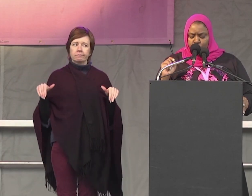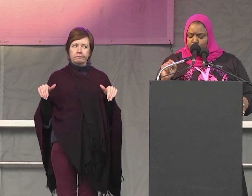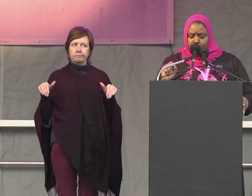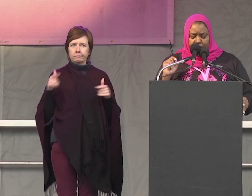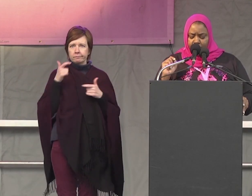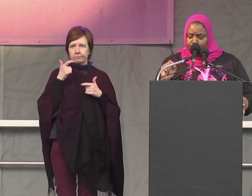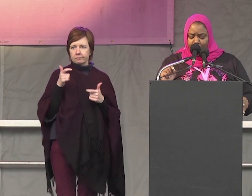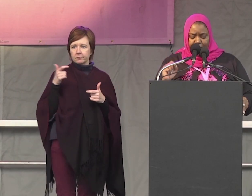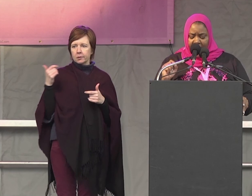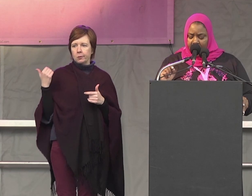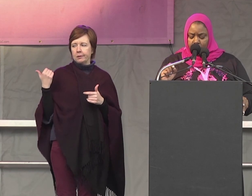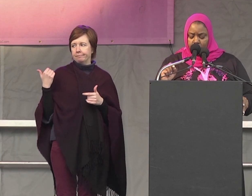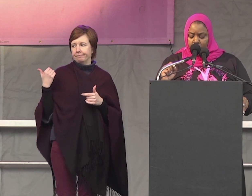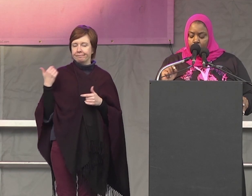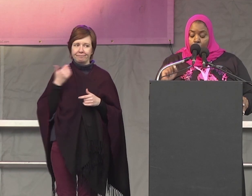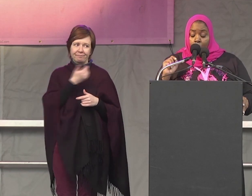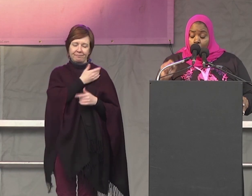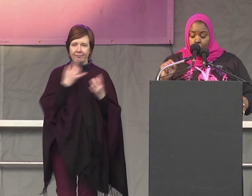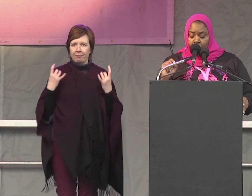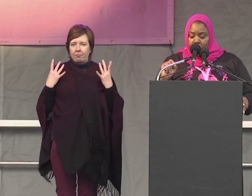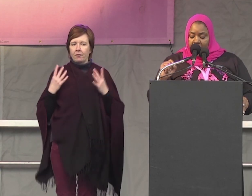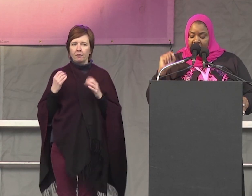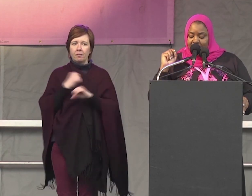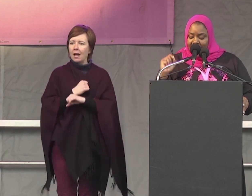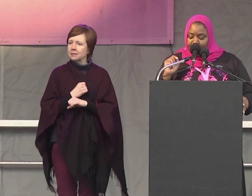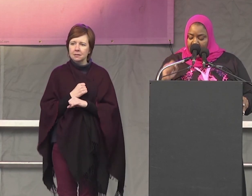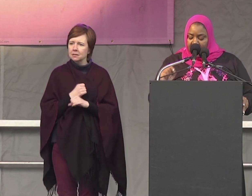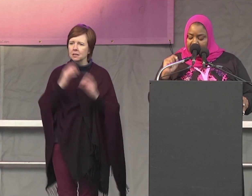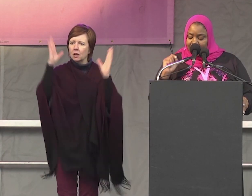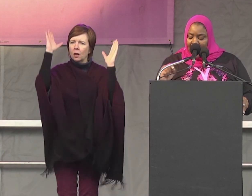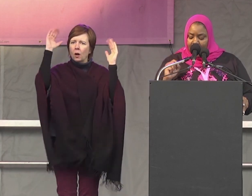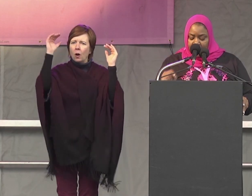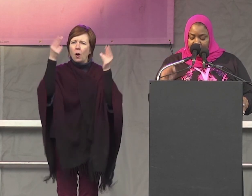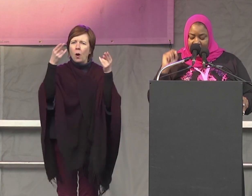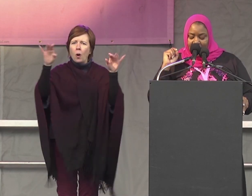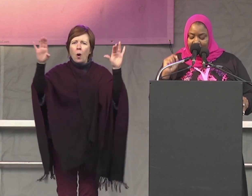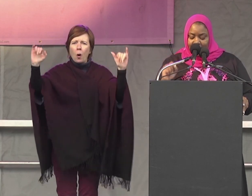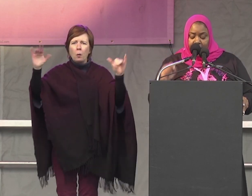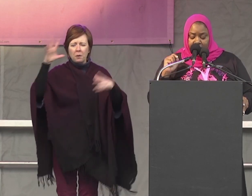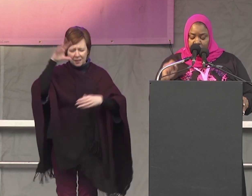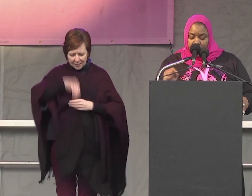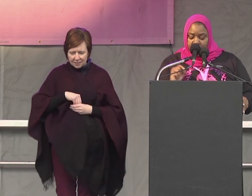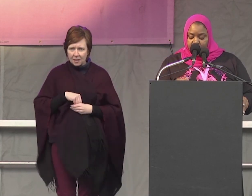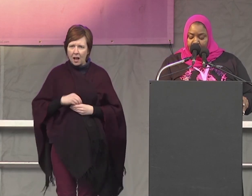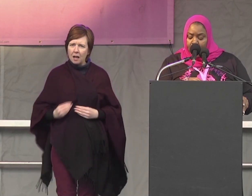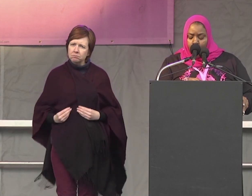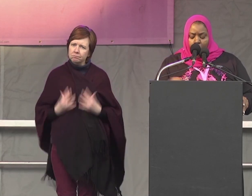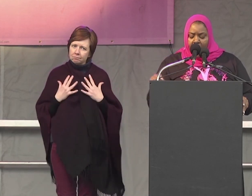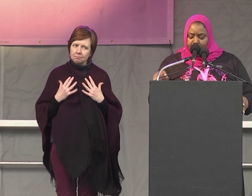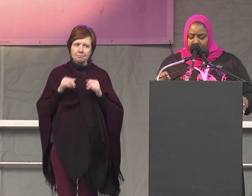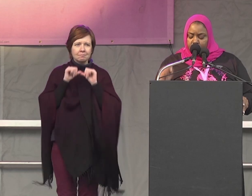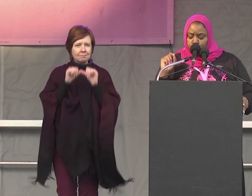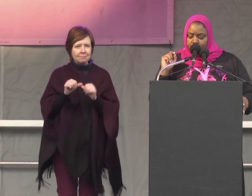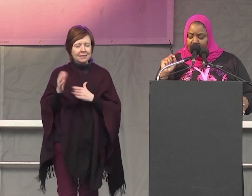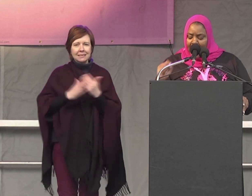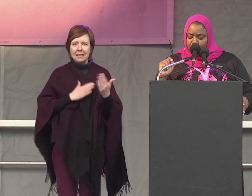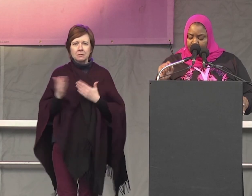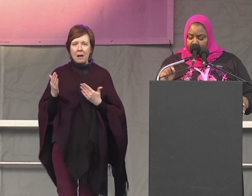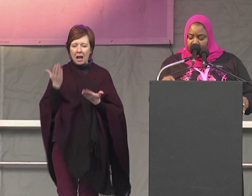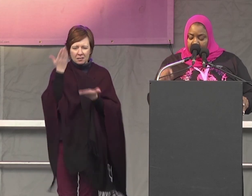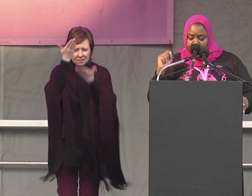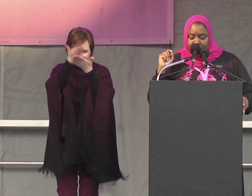sidelines or shirking from a fight. Hope is that thing inside us that insists, despite all evidence